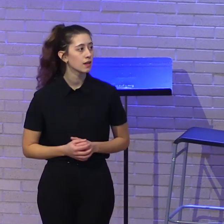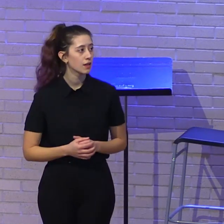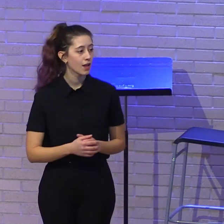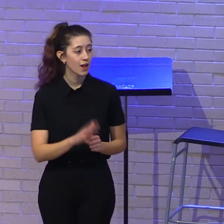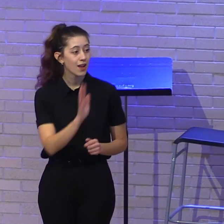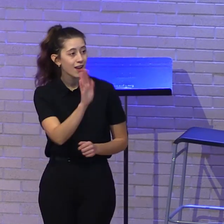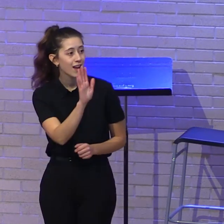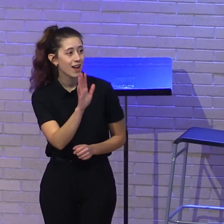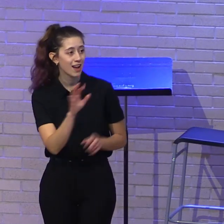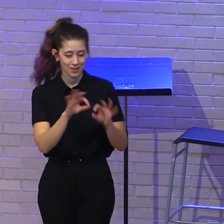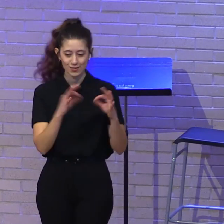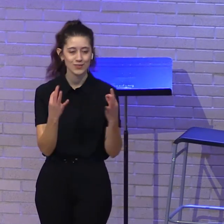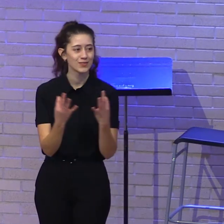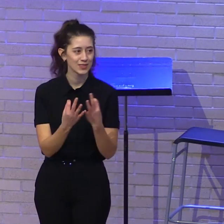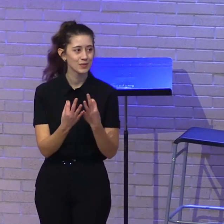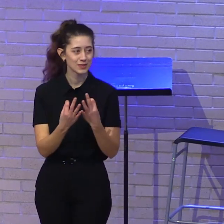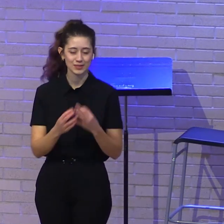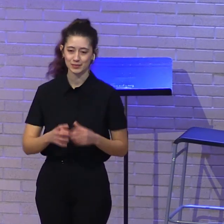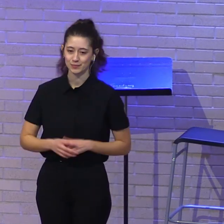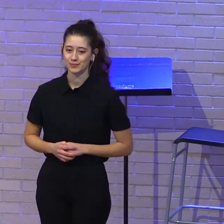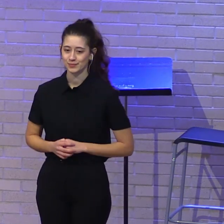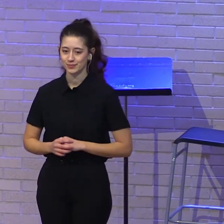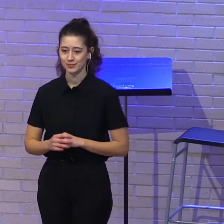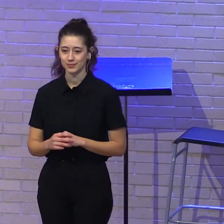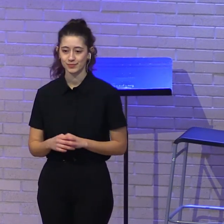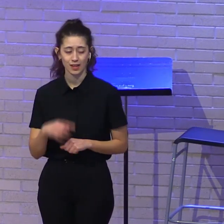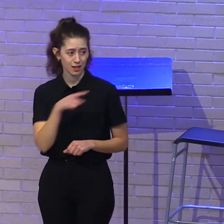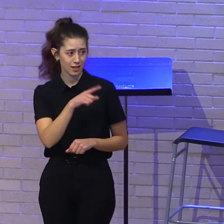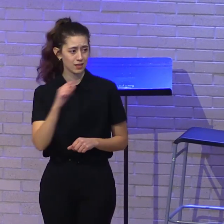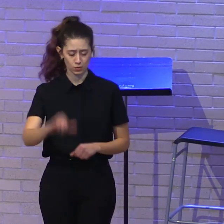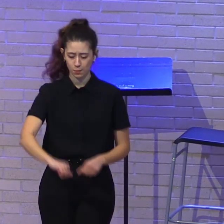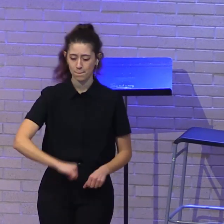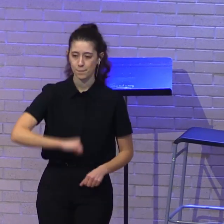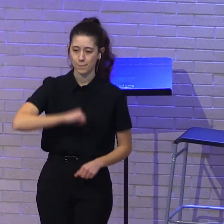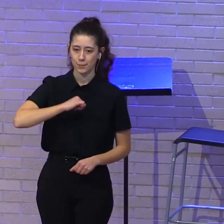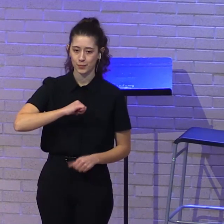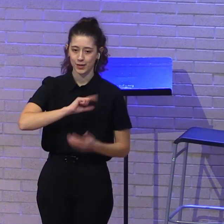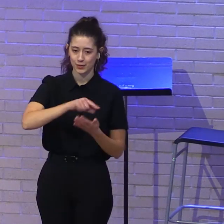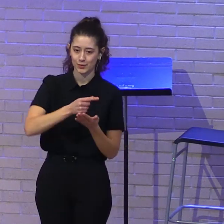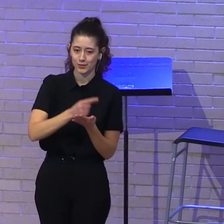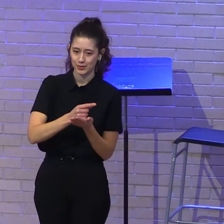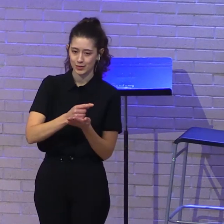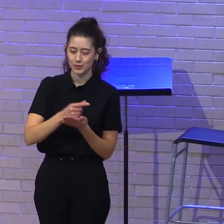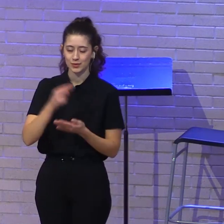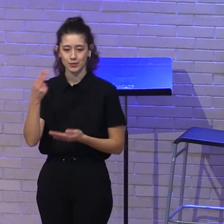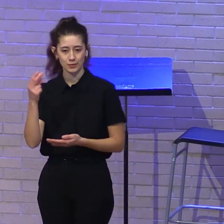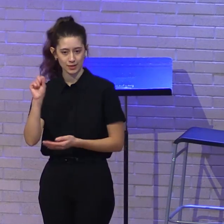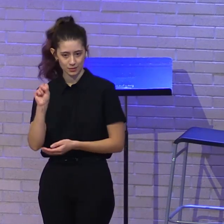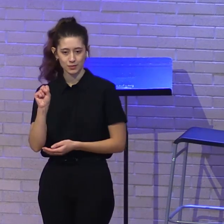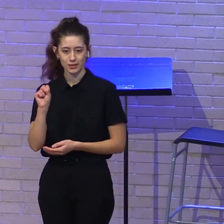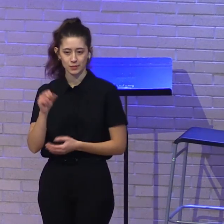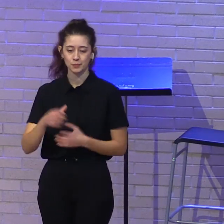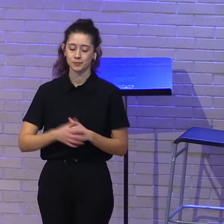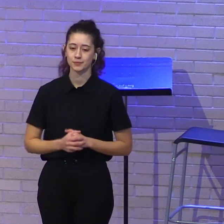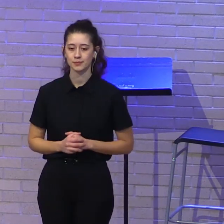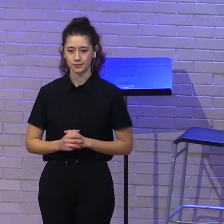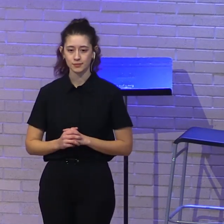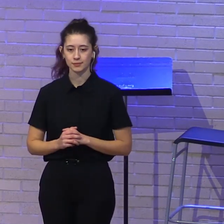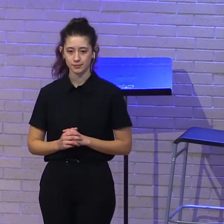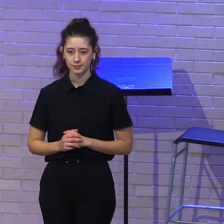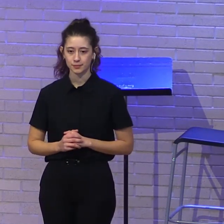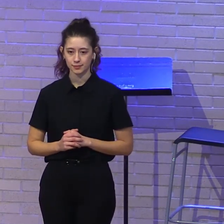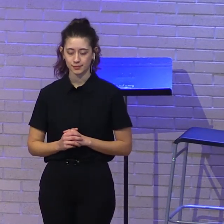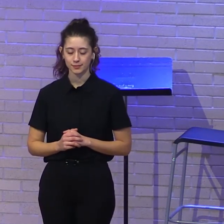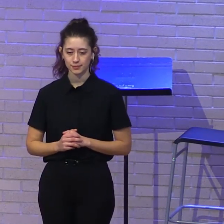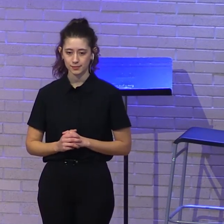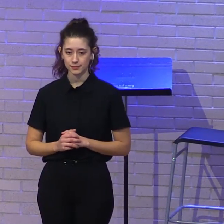And they just seemed so proud because we were graduating from high school. We walked in, and we sat down in the